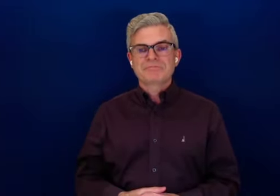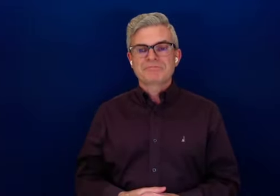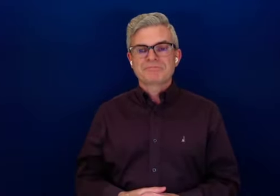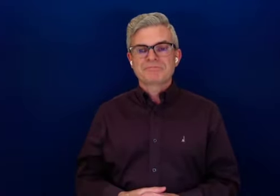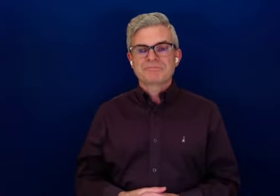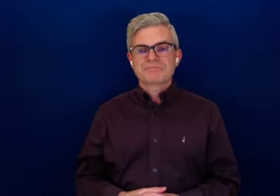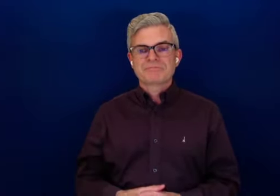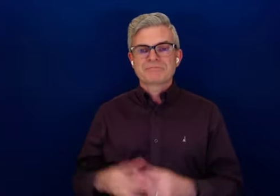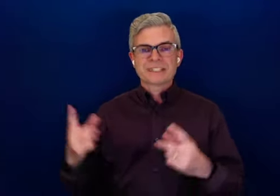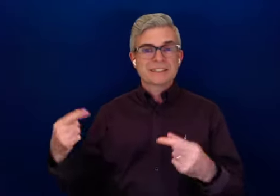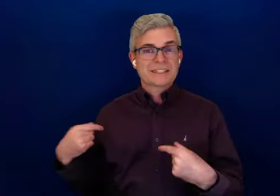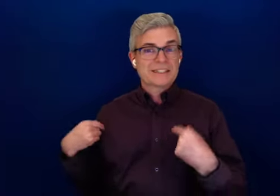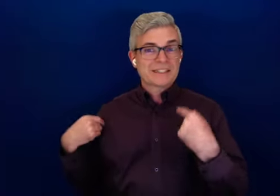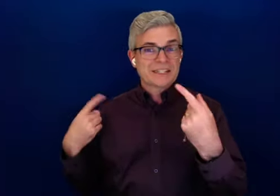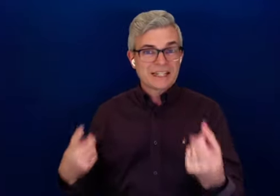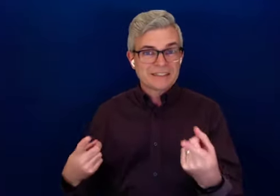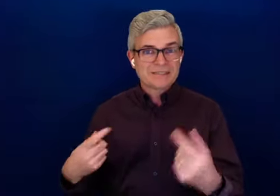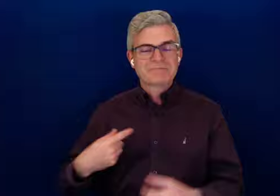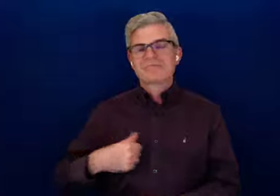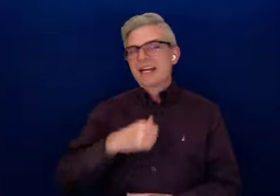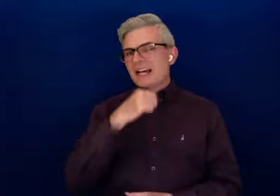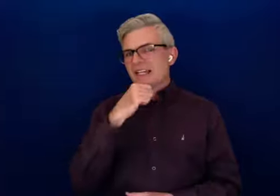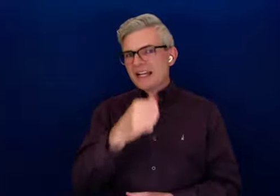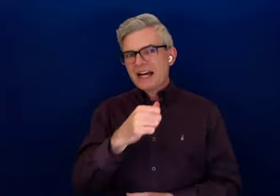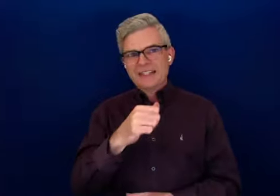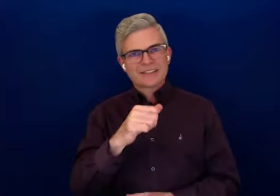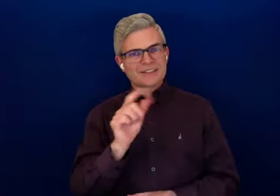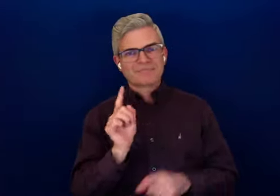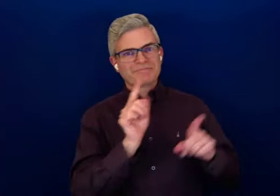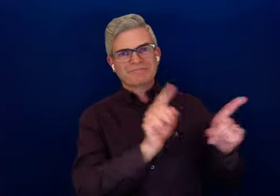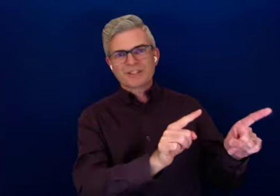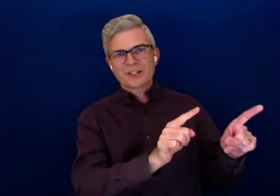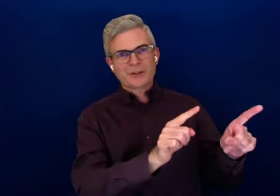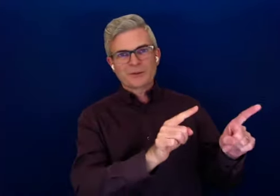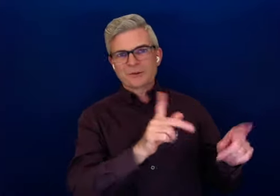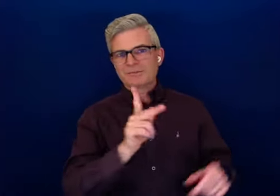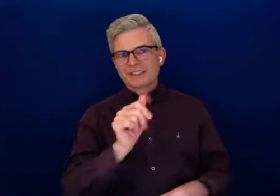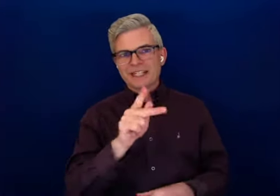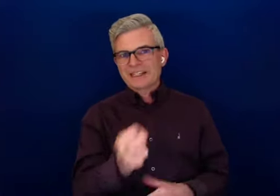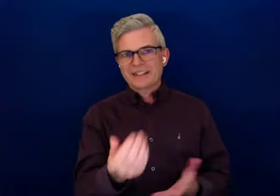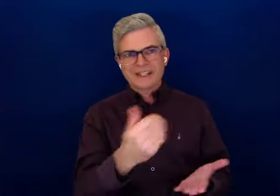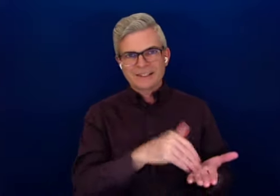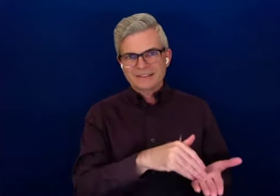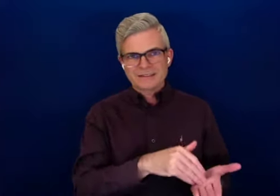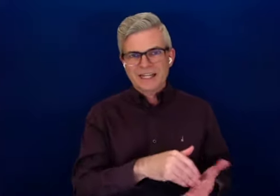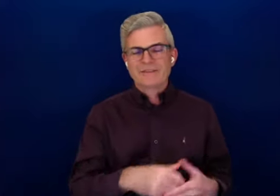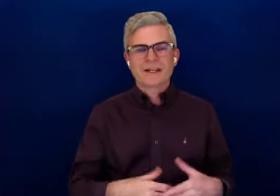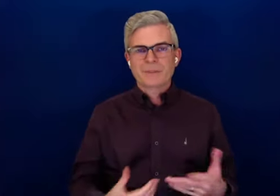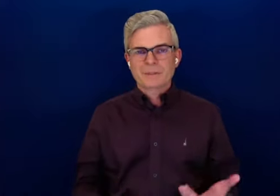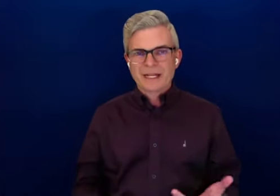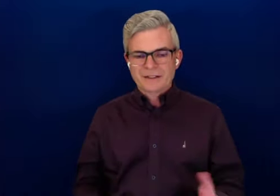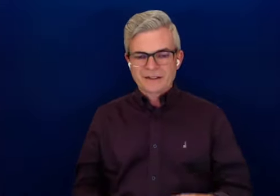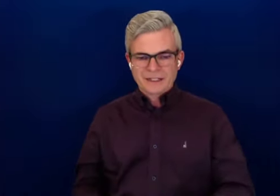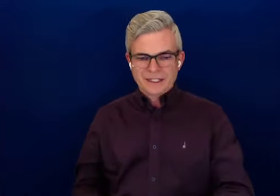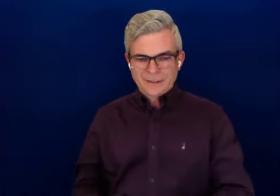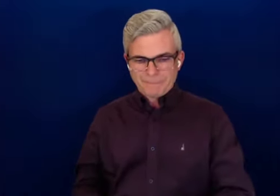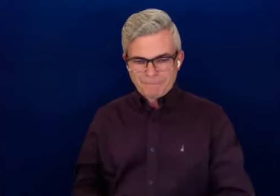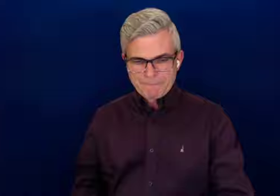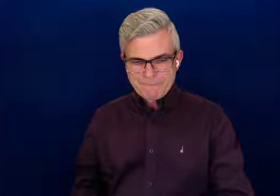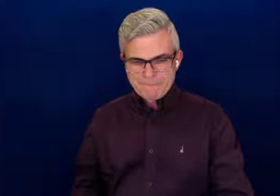um, since then I not go lake again. I have not been back to the lake.